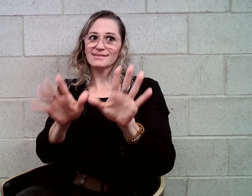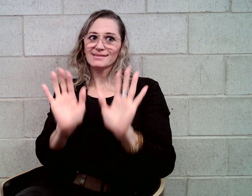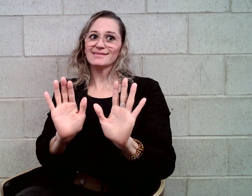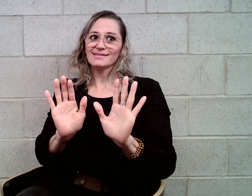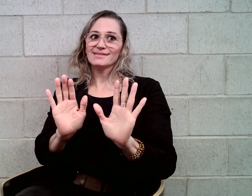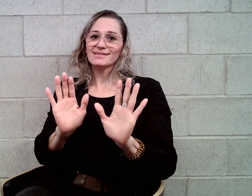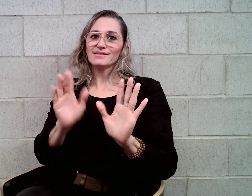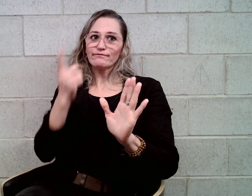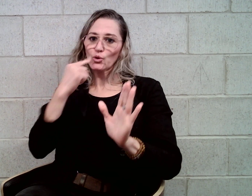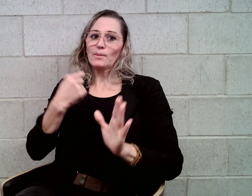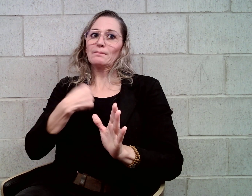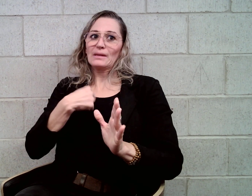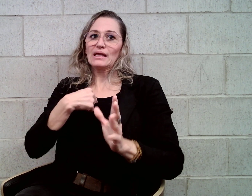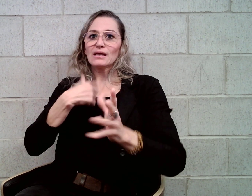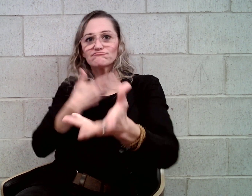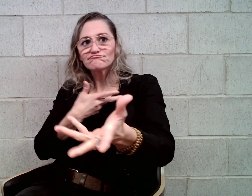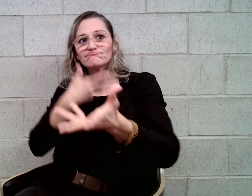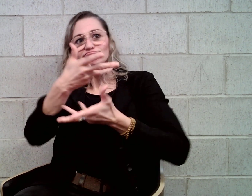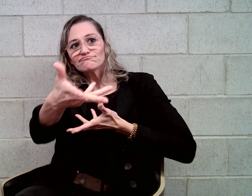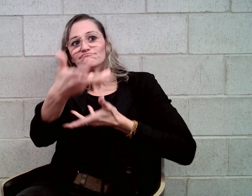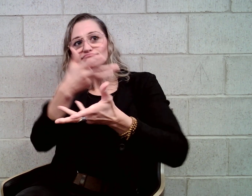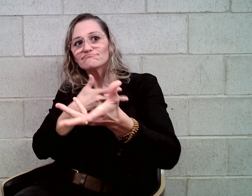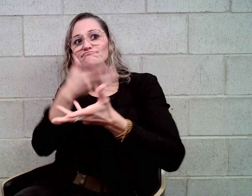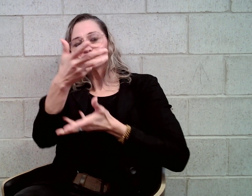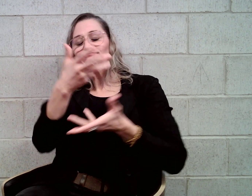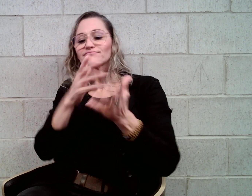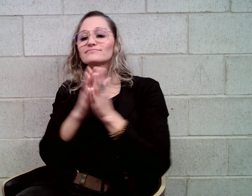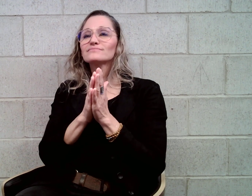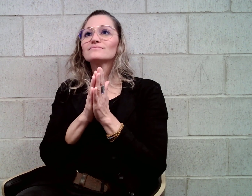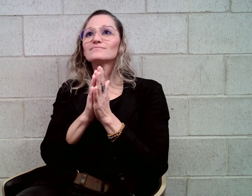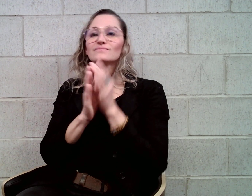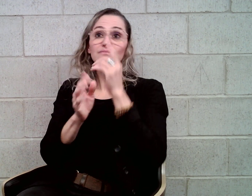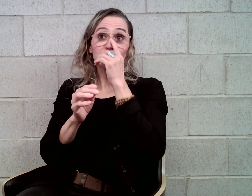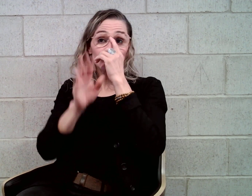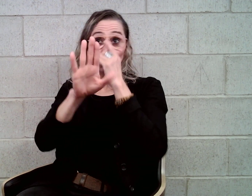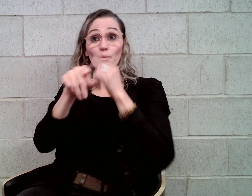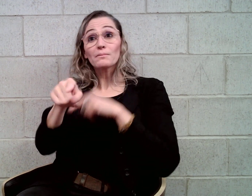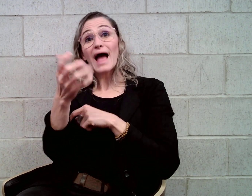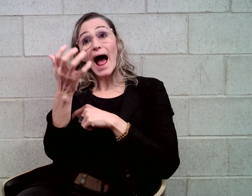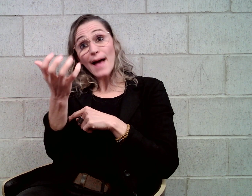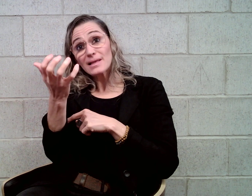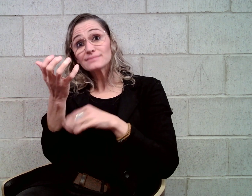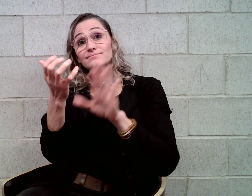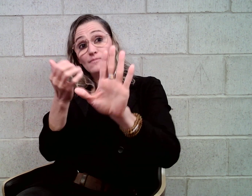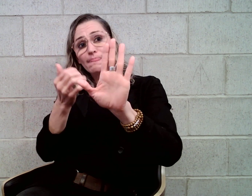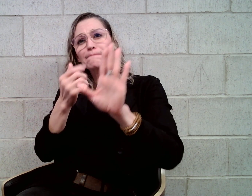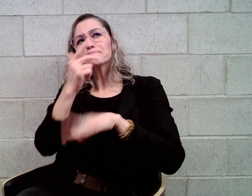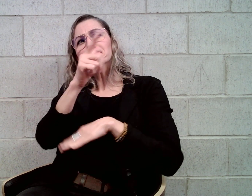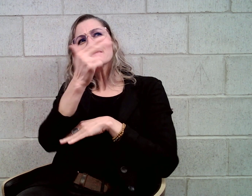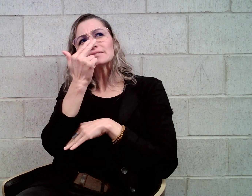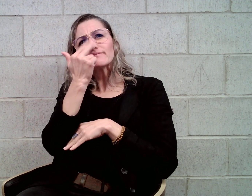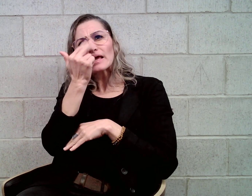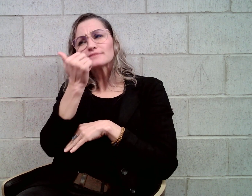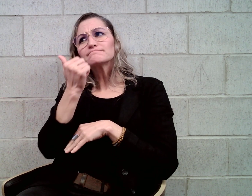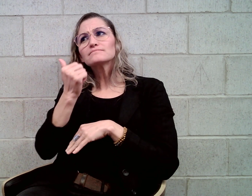company 1S1 because I want there to be more of that exchange where we appreciate theater